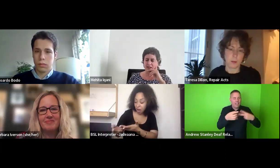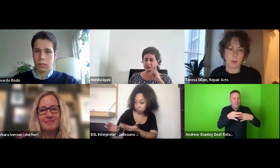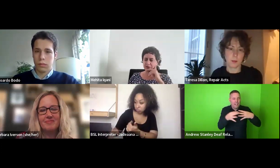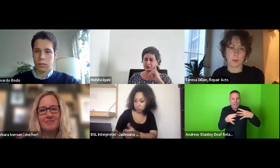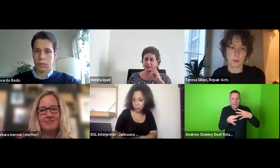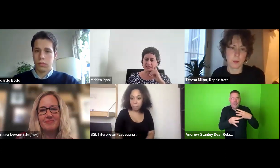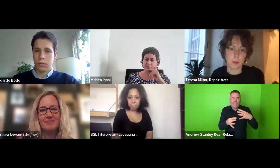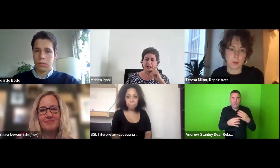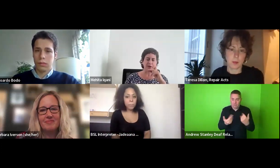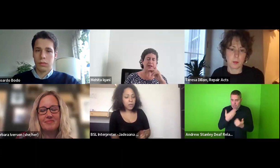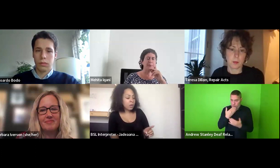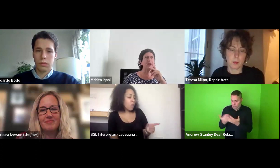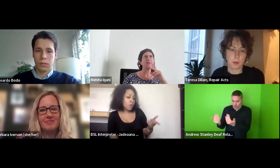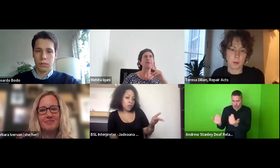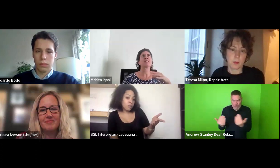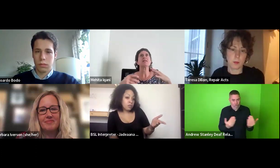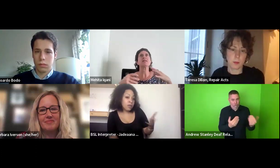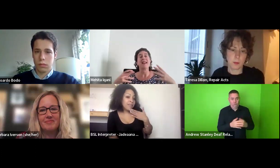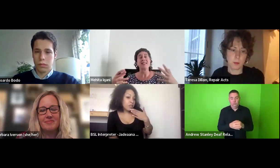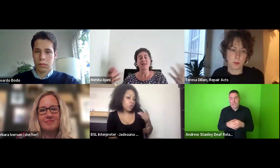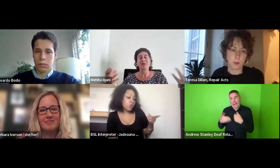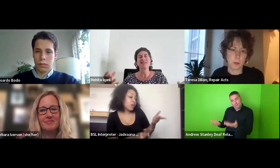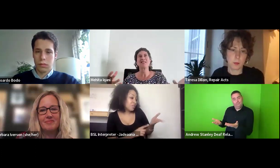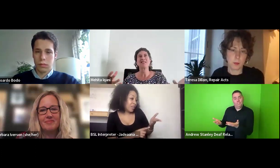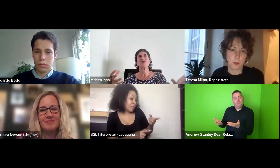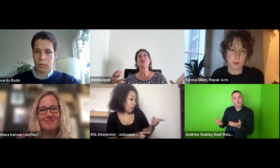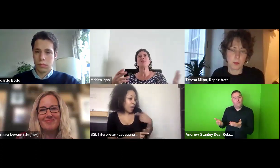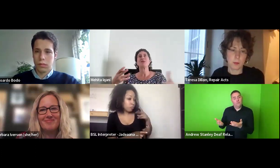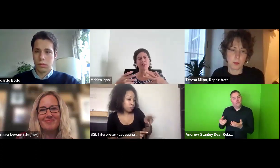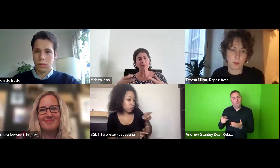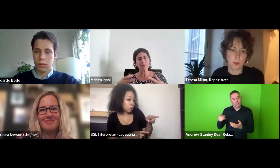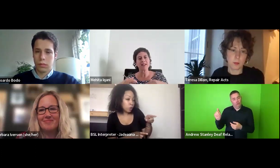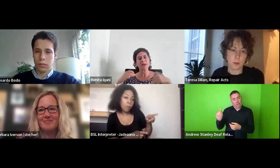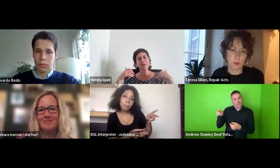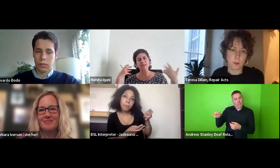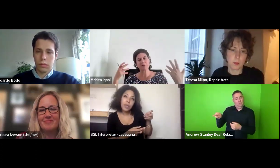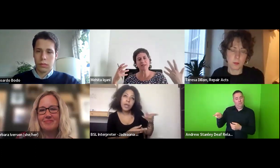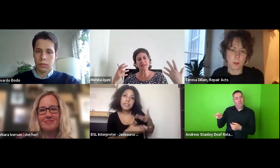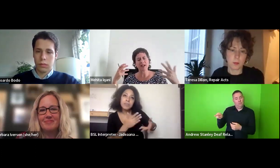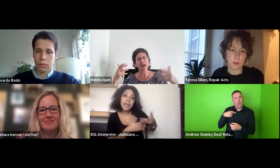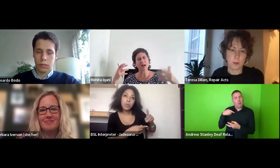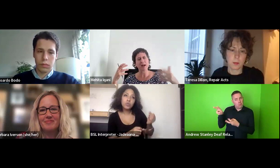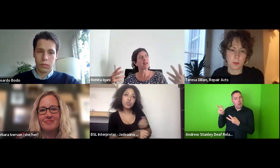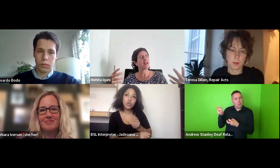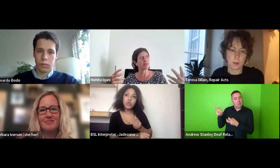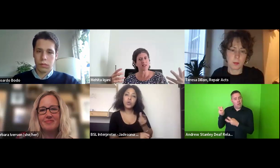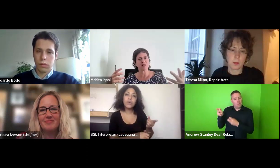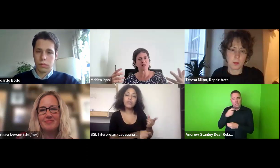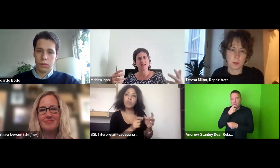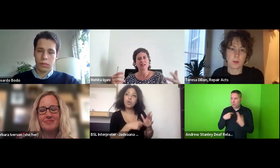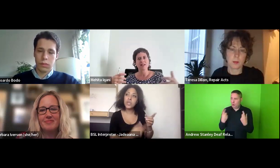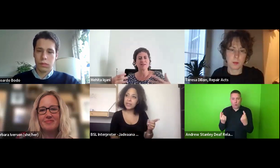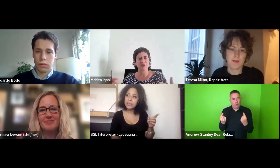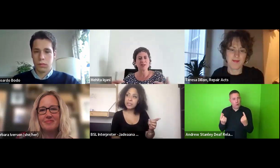is so very inspiring. But when I was listening to you describe it, I kept asking myself, how would this play